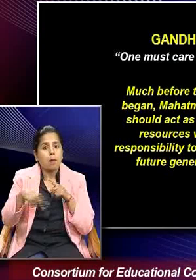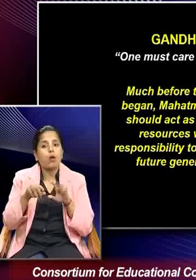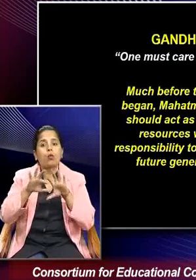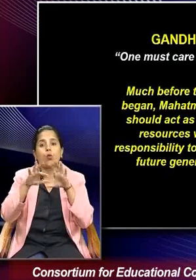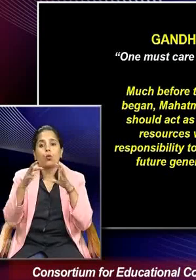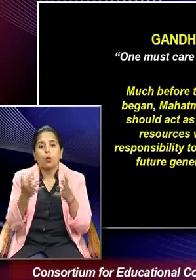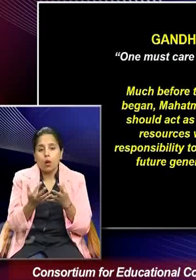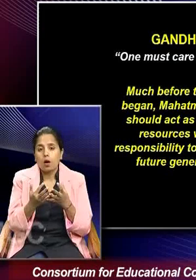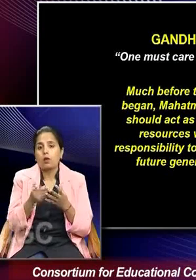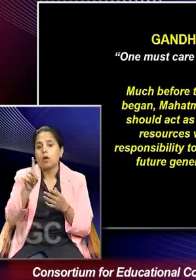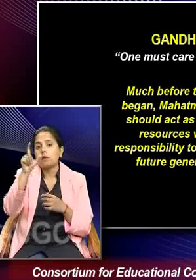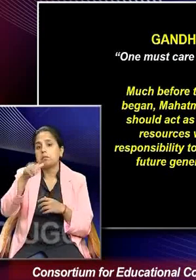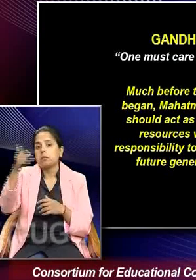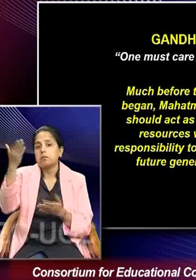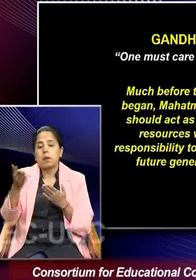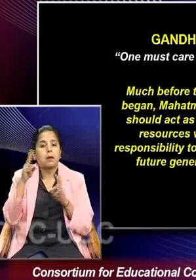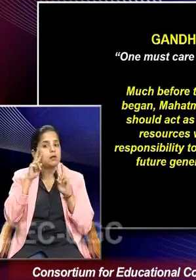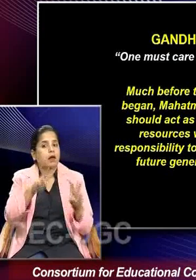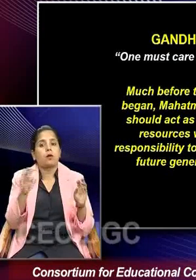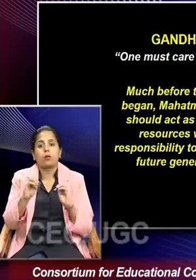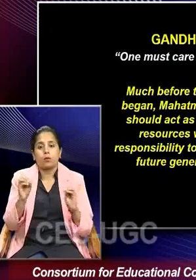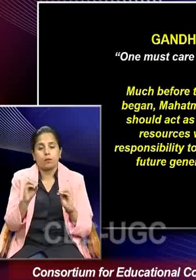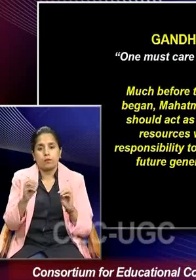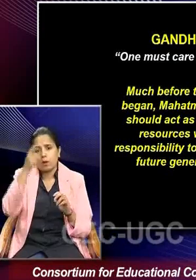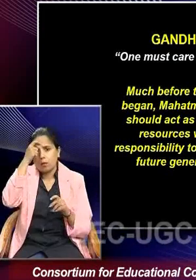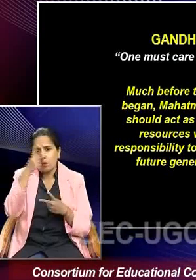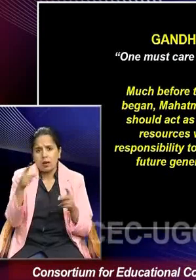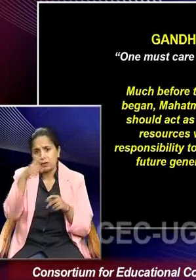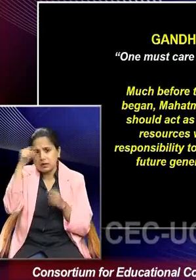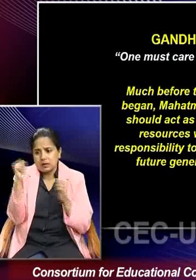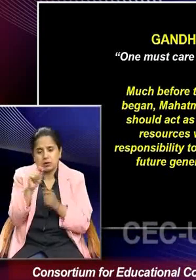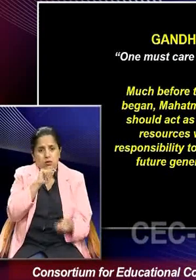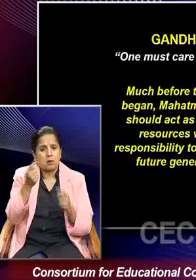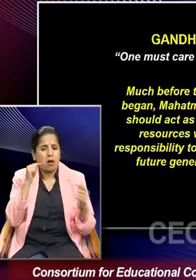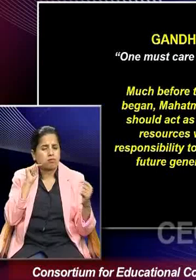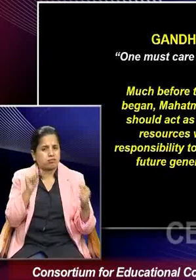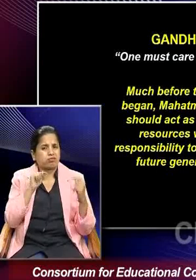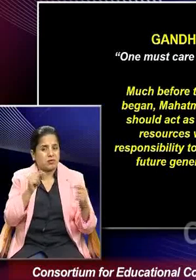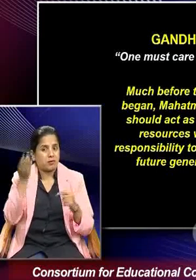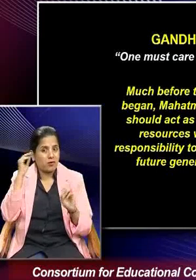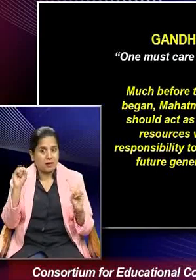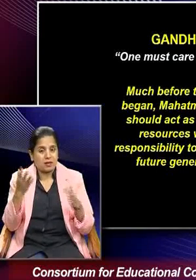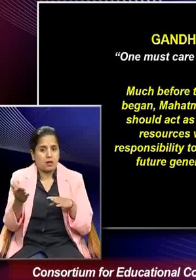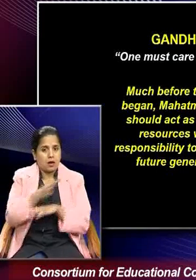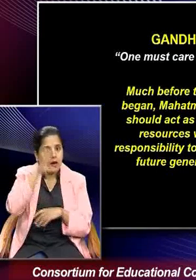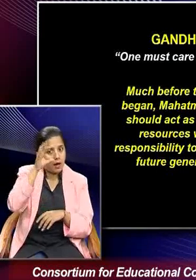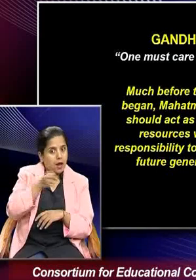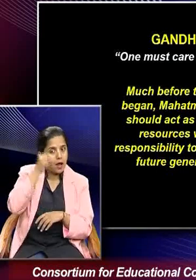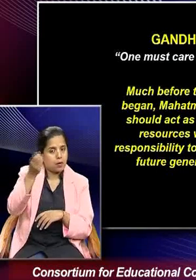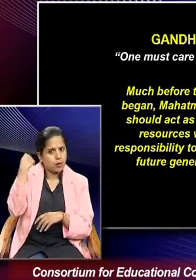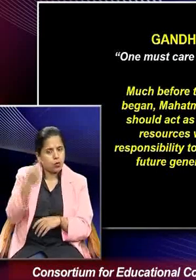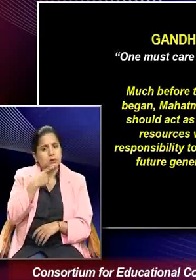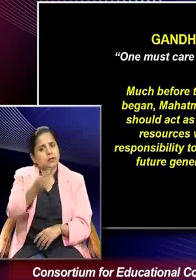will not see. Much before the issue of climate change debate began, Mahatma Gandhi had